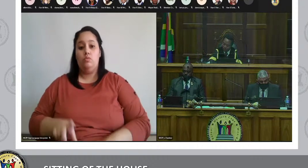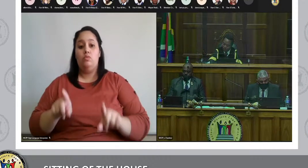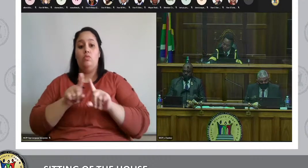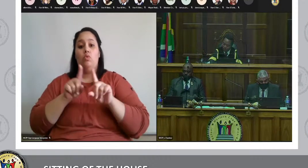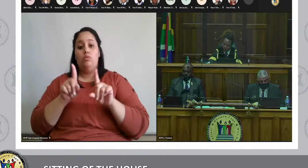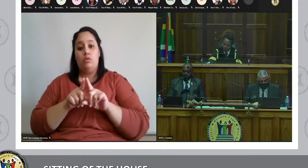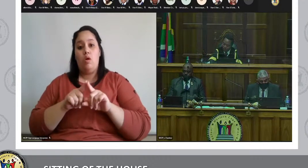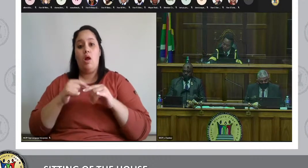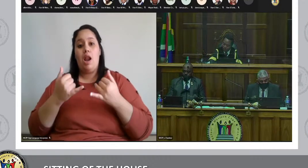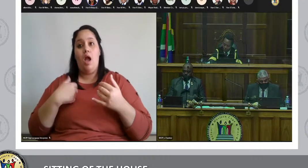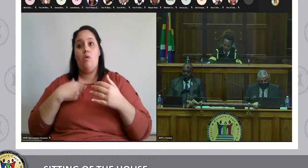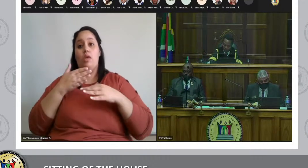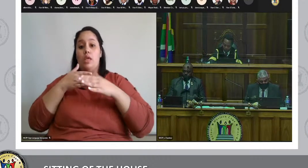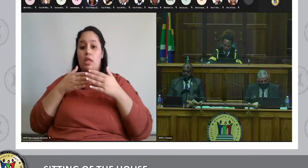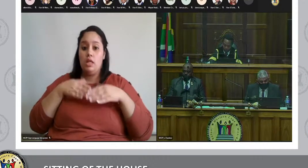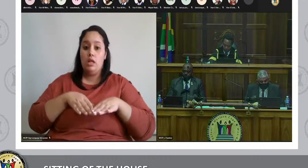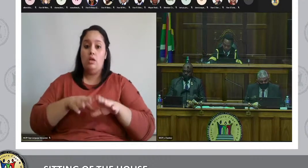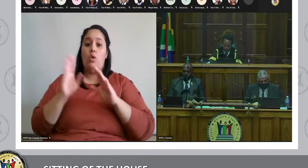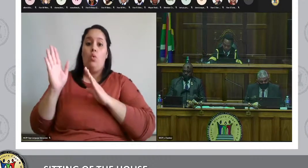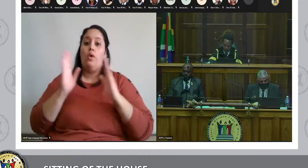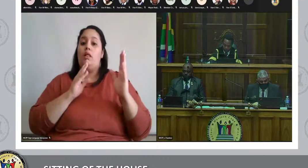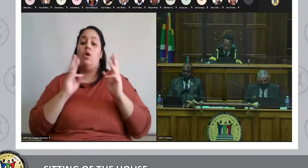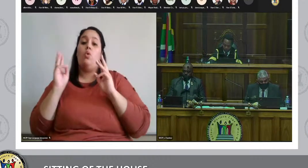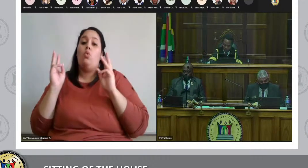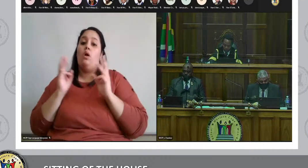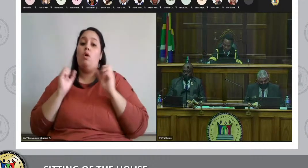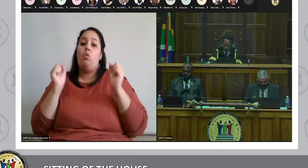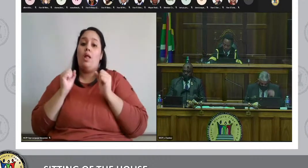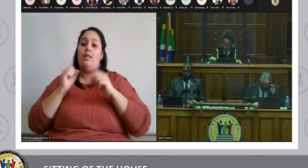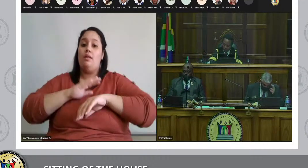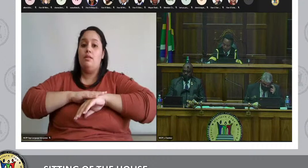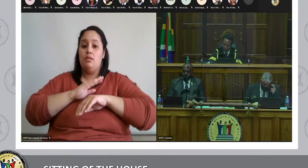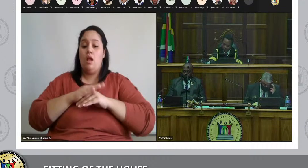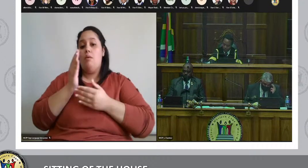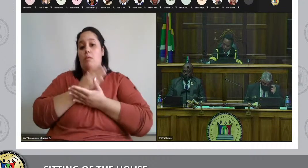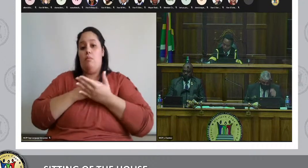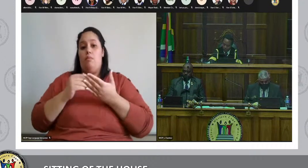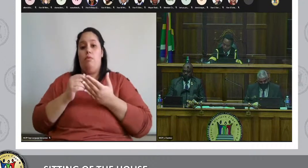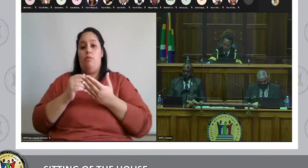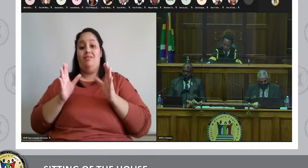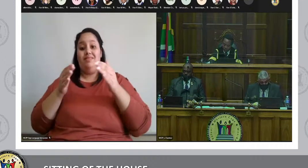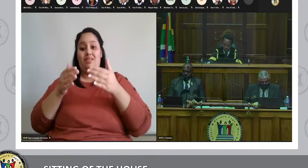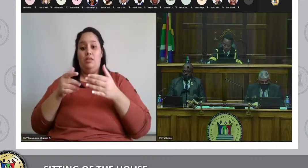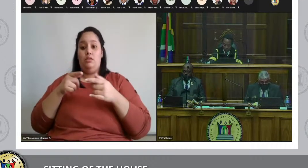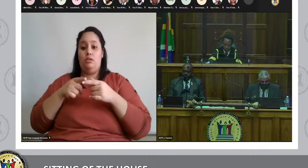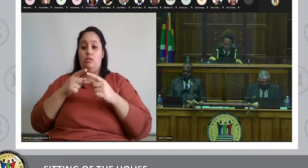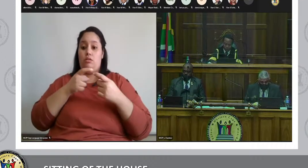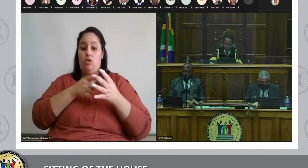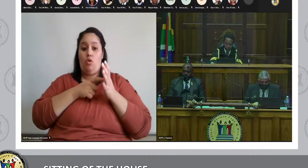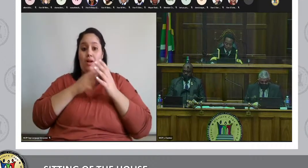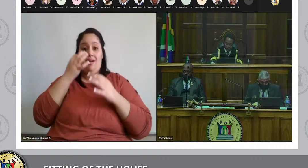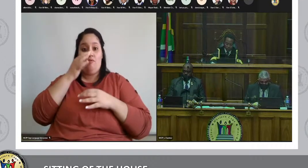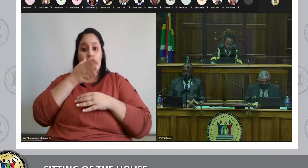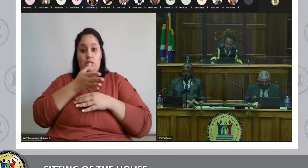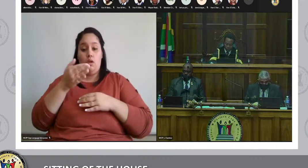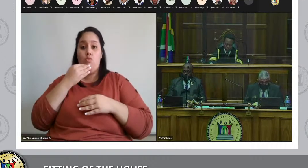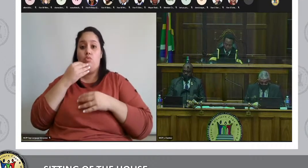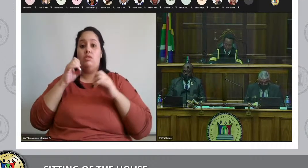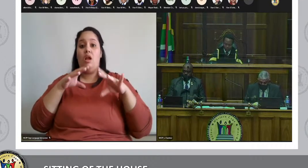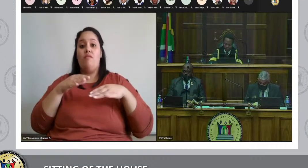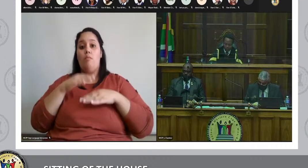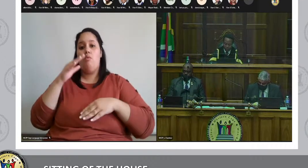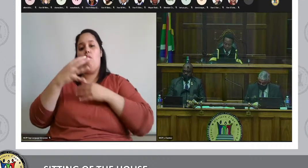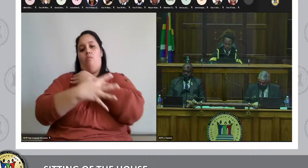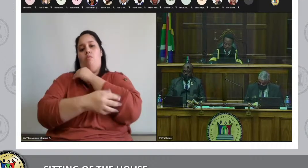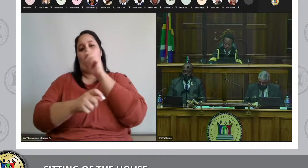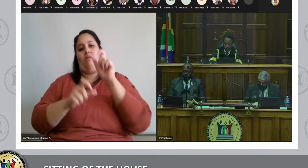we enter the winter season, a part of our population which has been totally neglected by this government is the poor people in the streets.